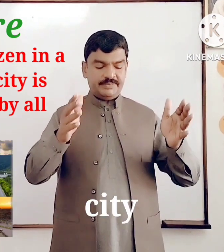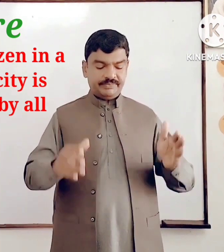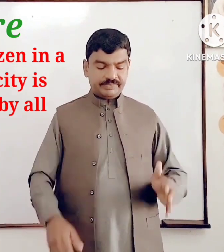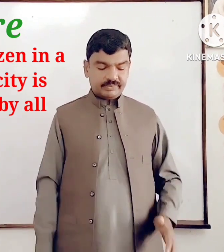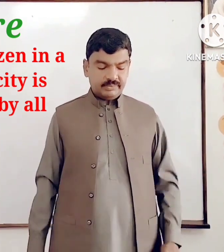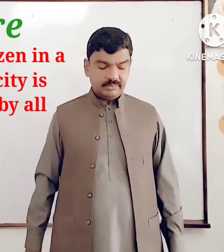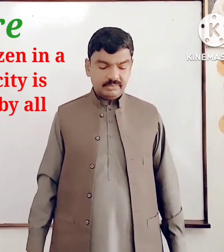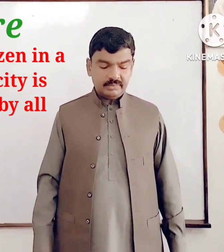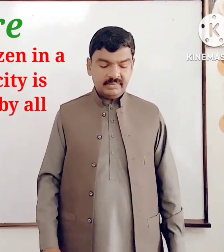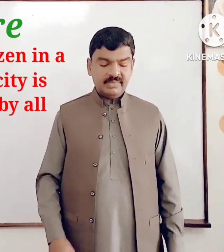city